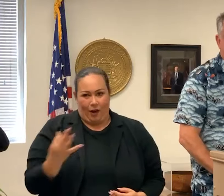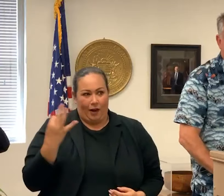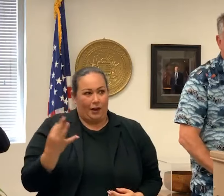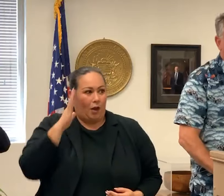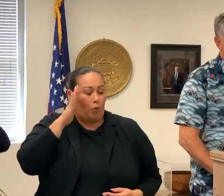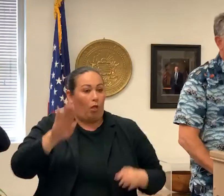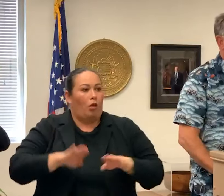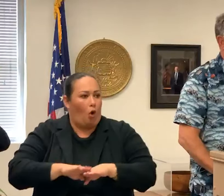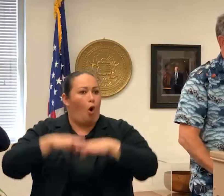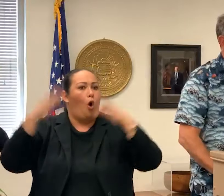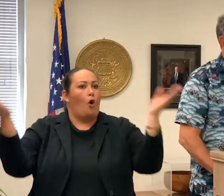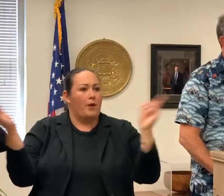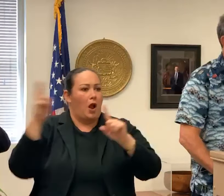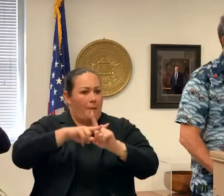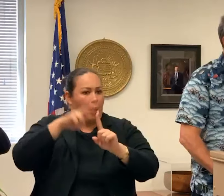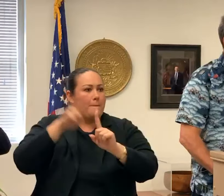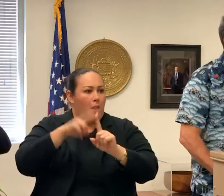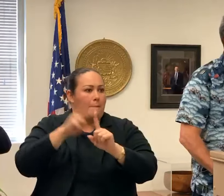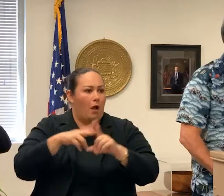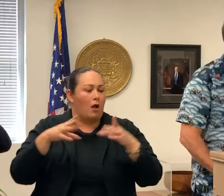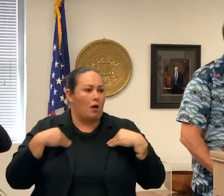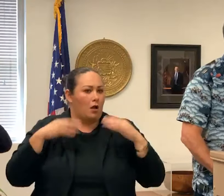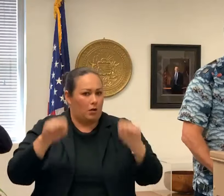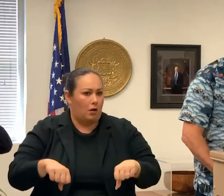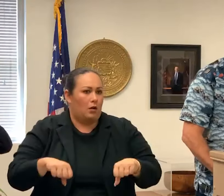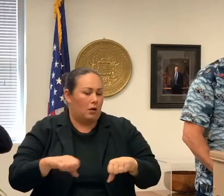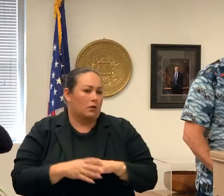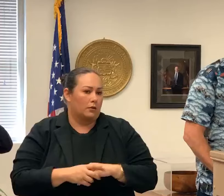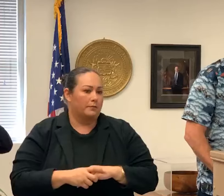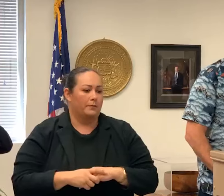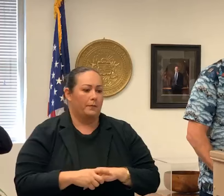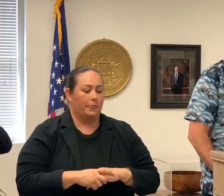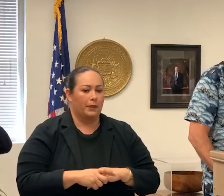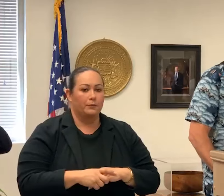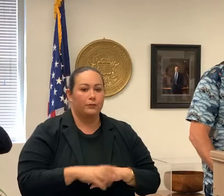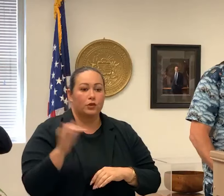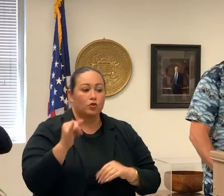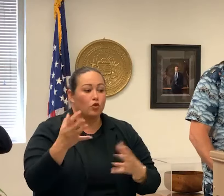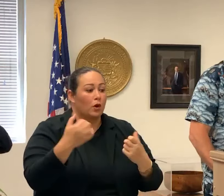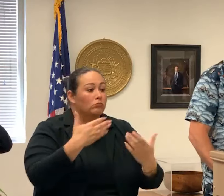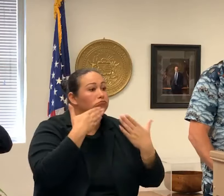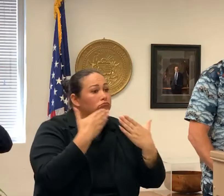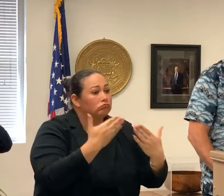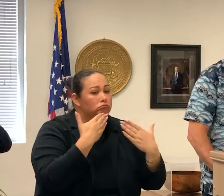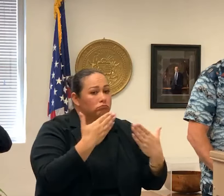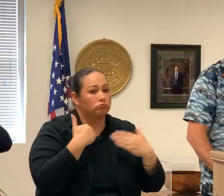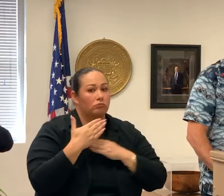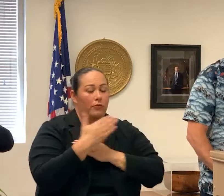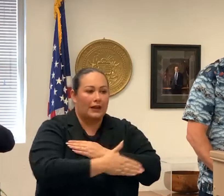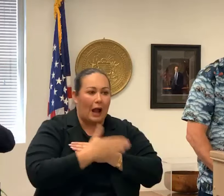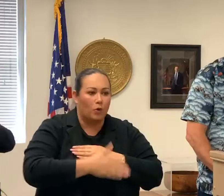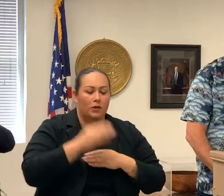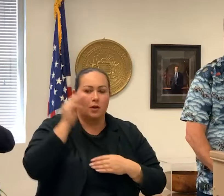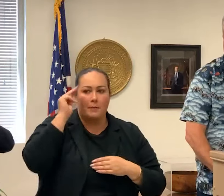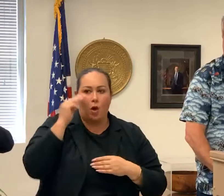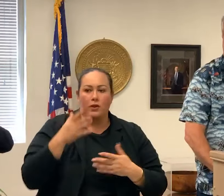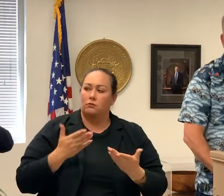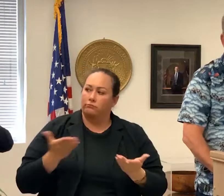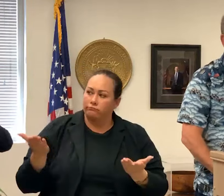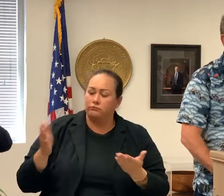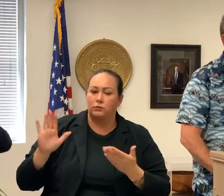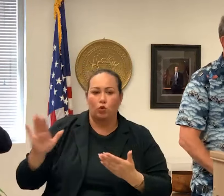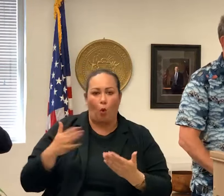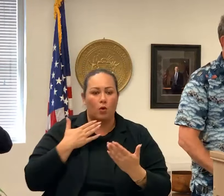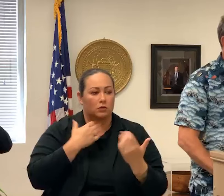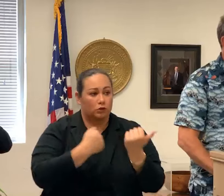20th. We also want to thank the County of Maui for their support as